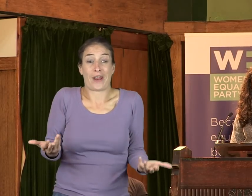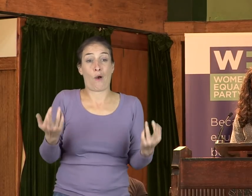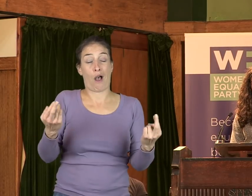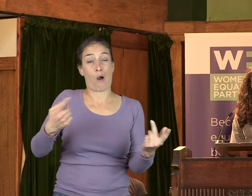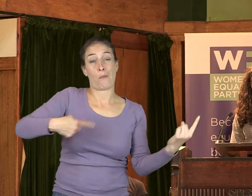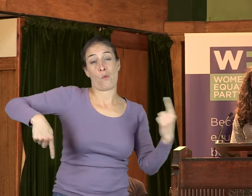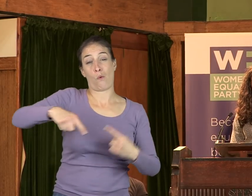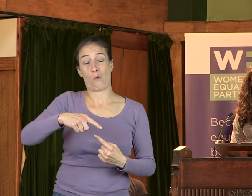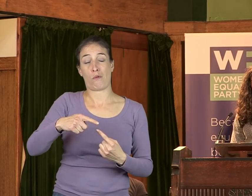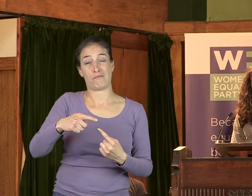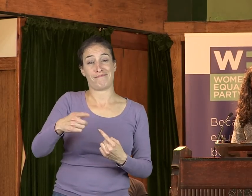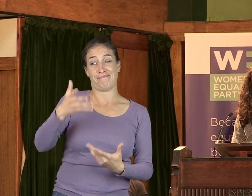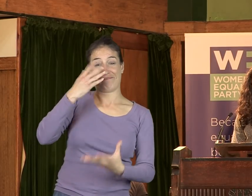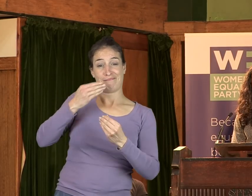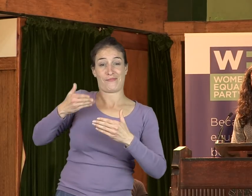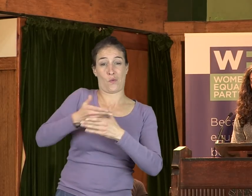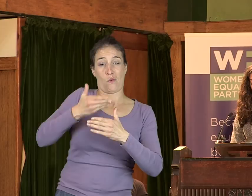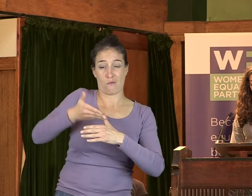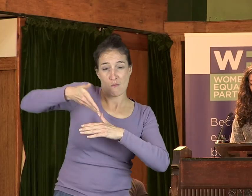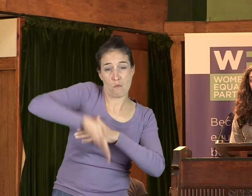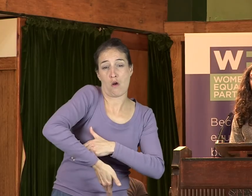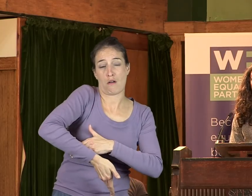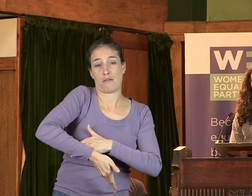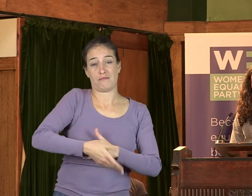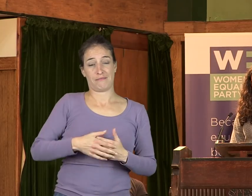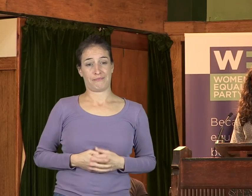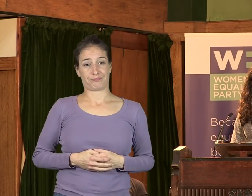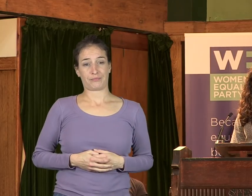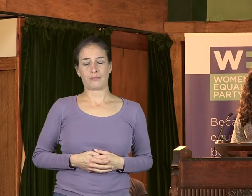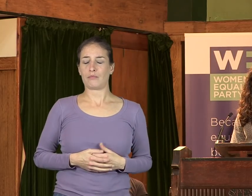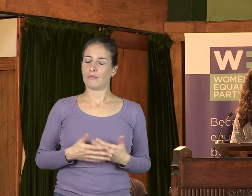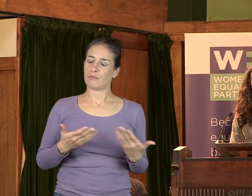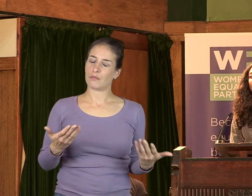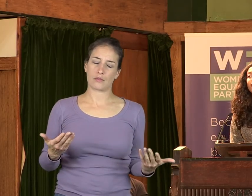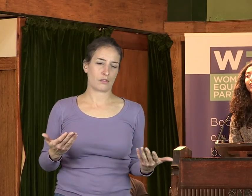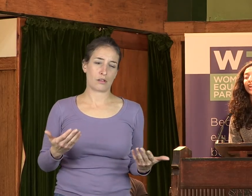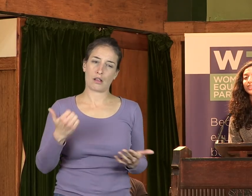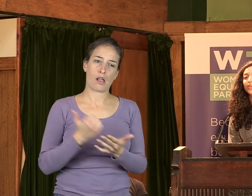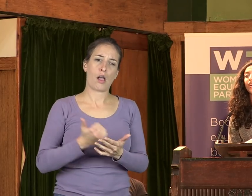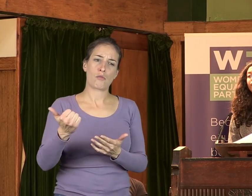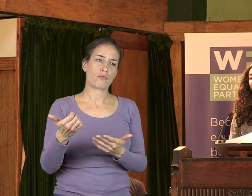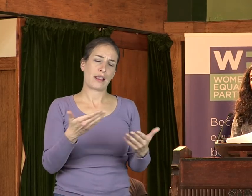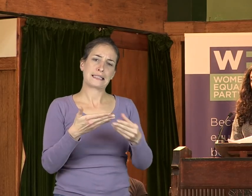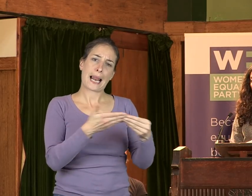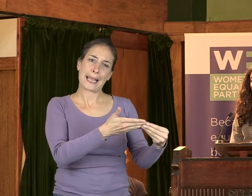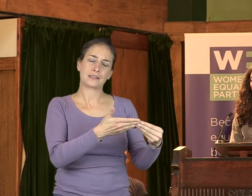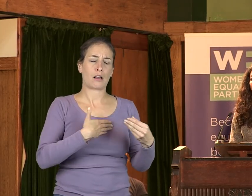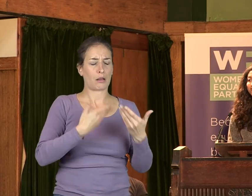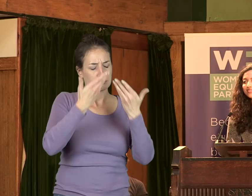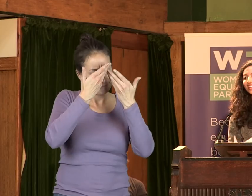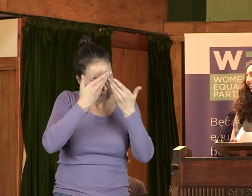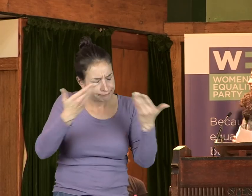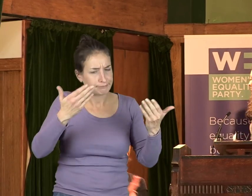society. Behind all of this is the brilliant work of party leader Sophie Walker, who I have the great honour of introducing